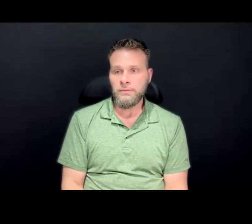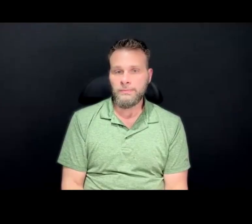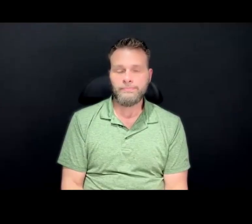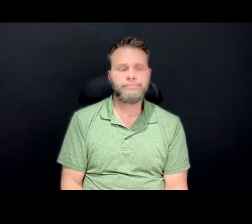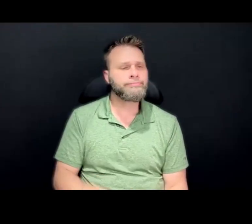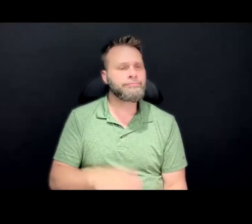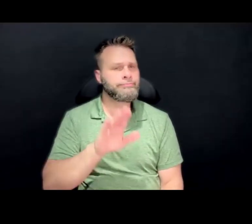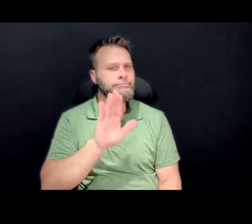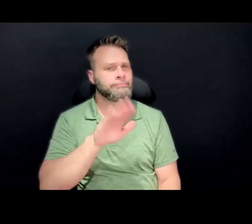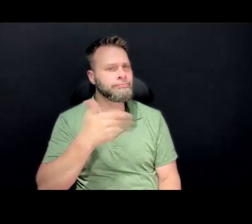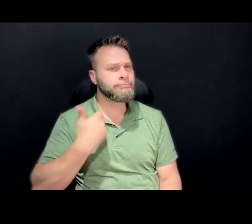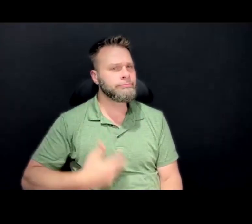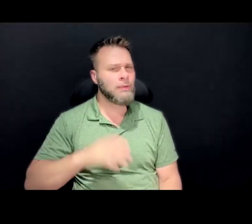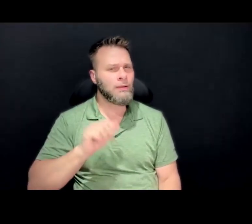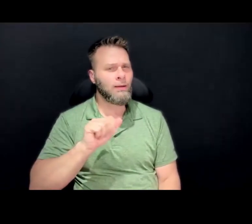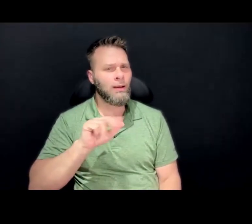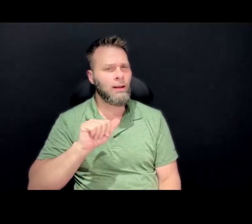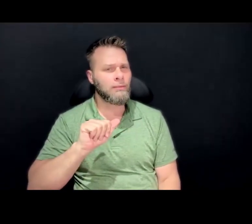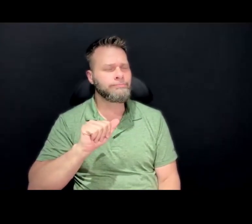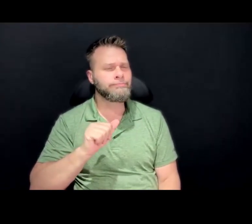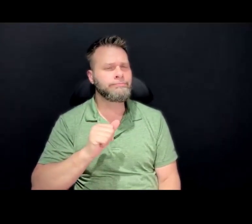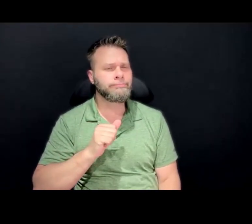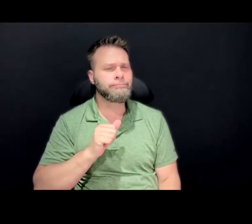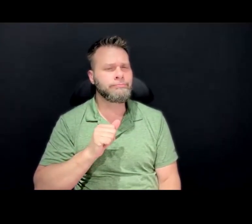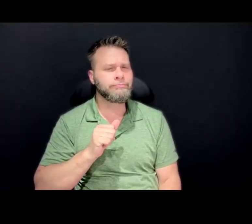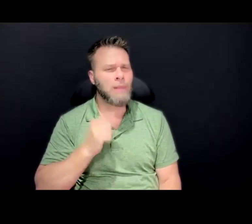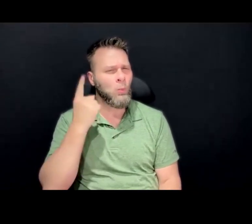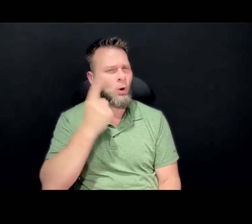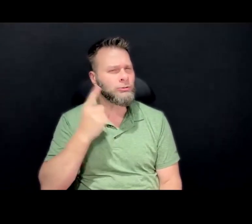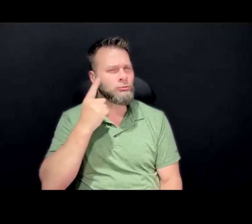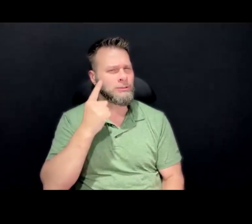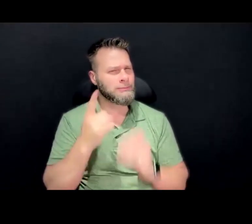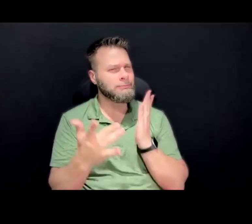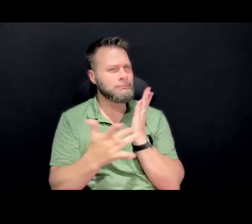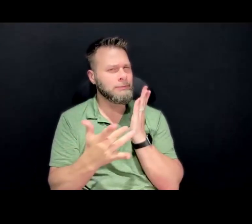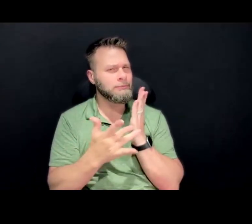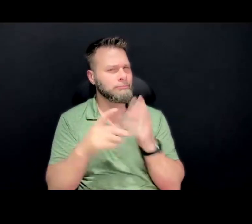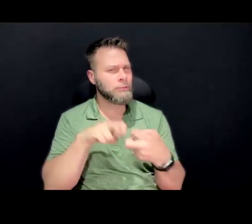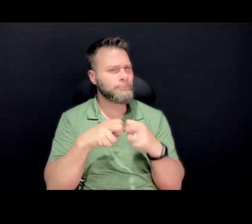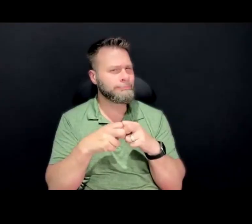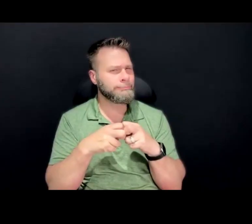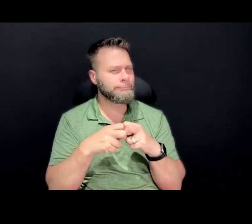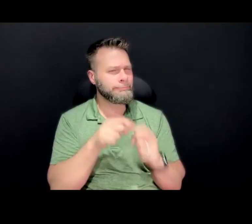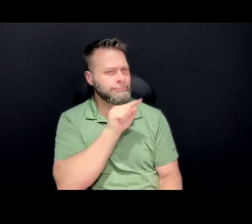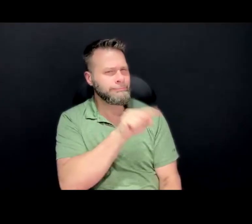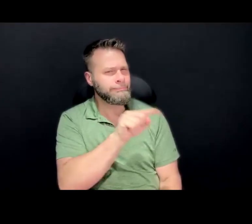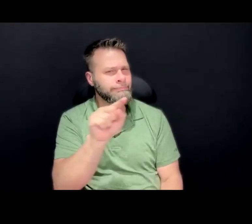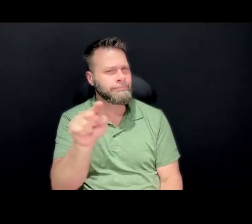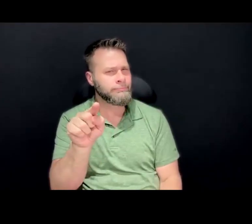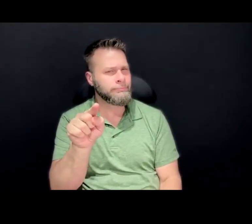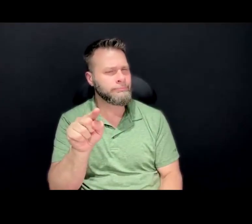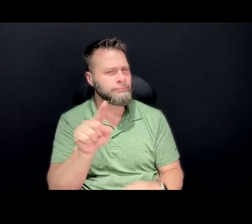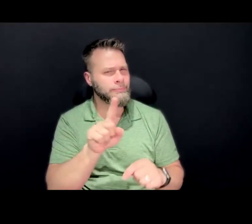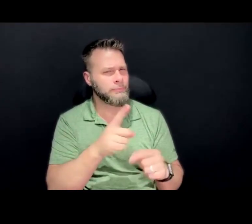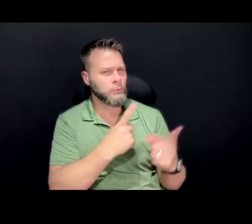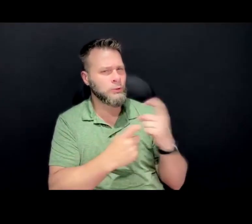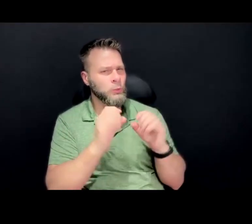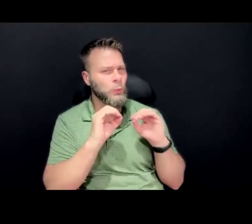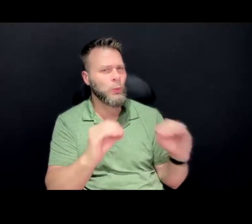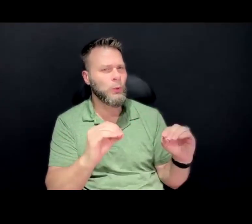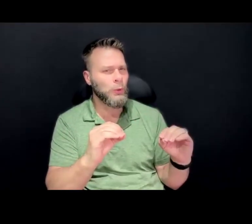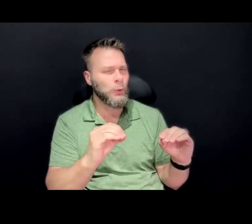This is Anna speaking. Stephen, I wonder if there's a technical issue happening here for us. And I'm